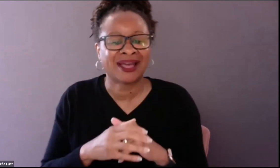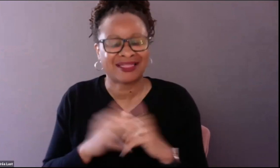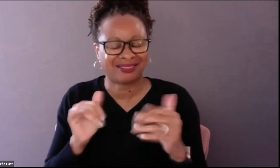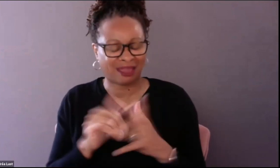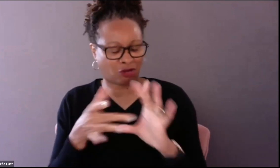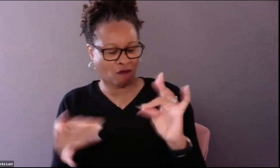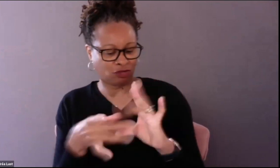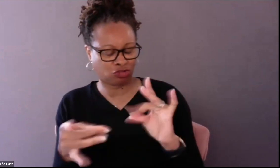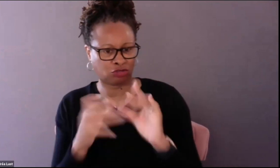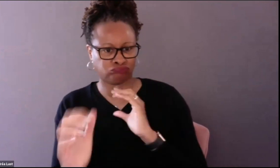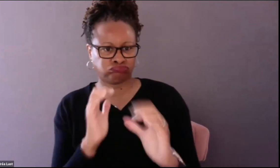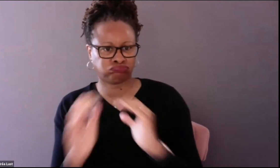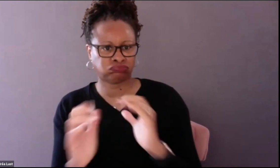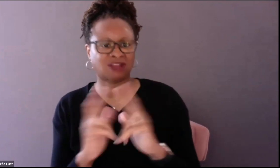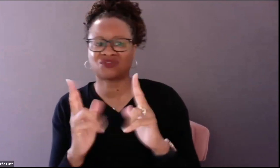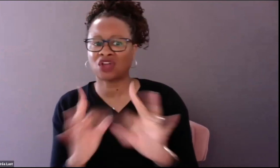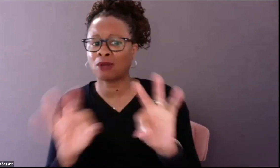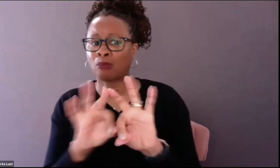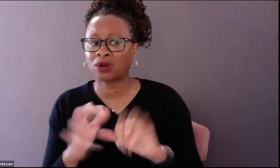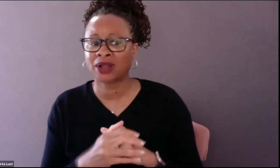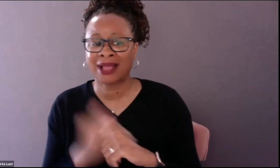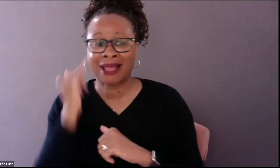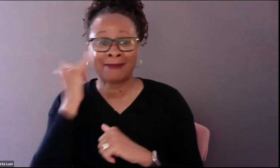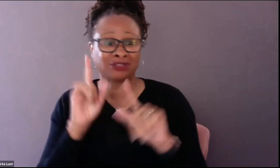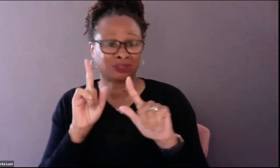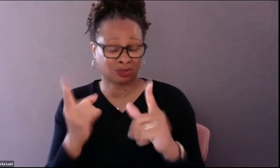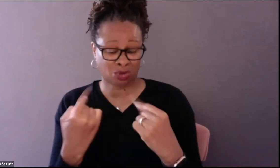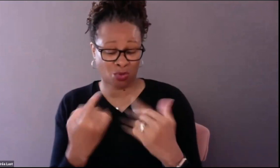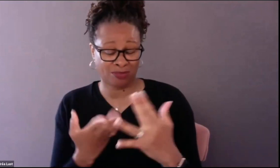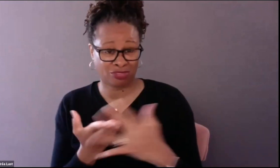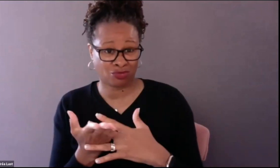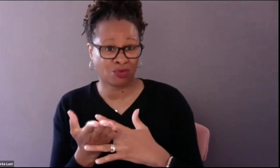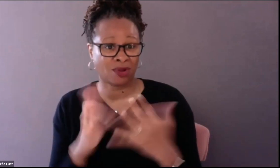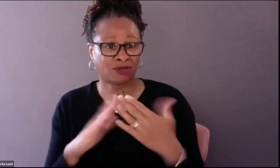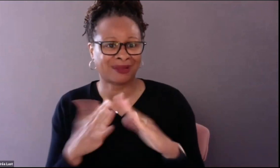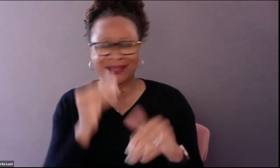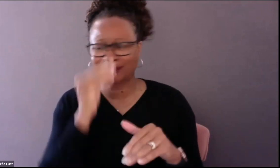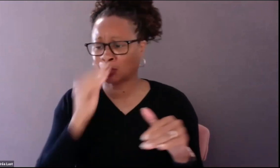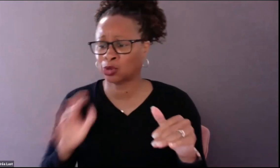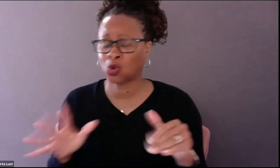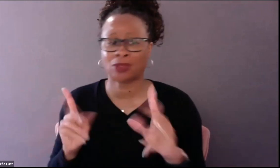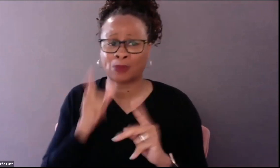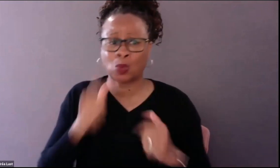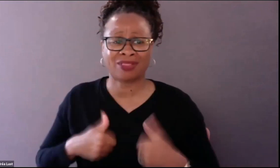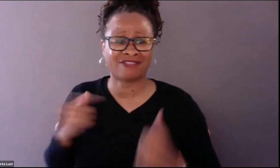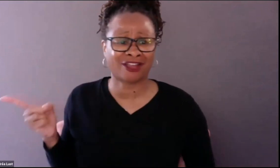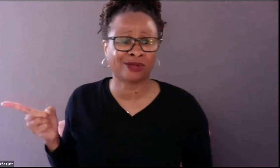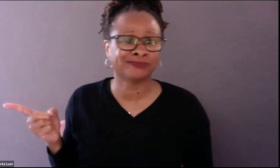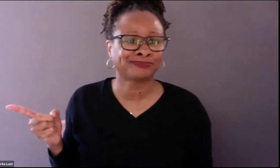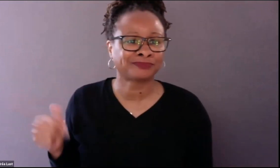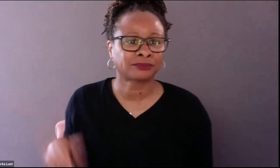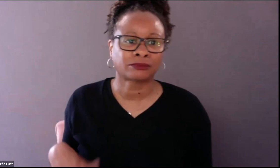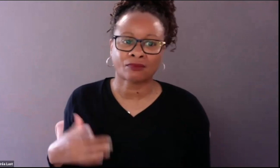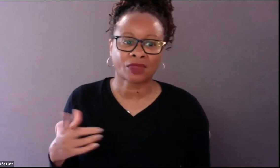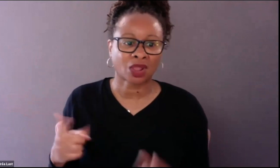is critically important. Imagine coming through a community and you ignore the people who live there. When we come